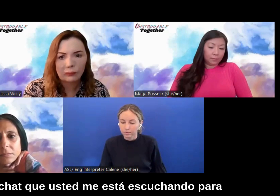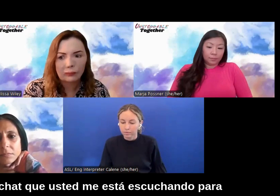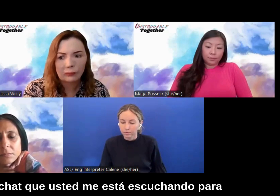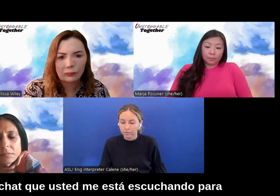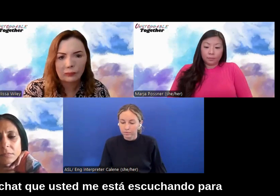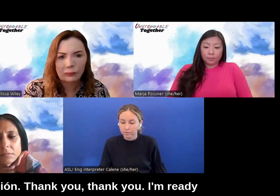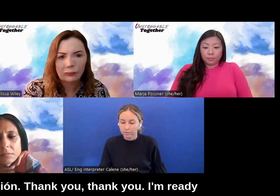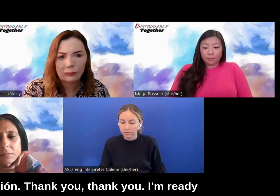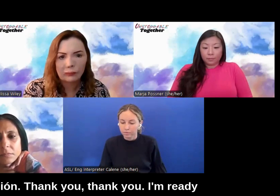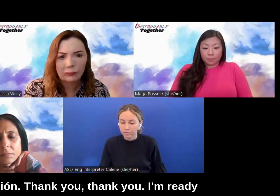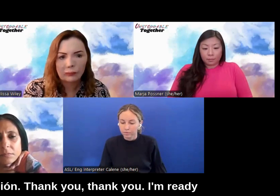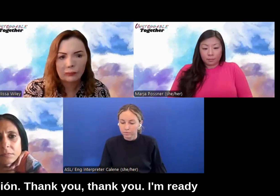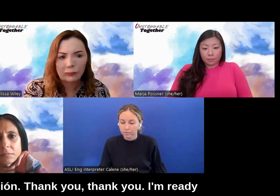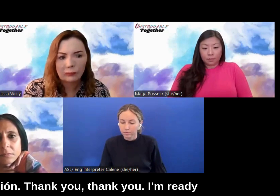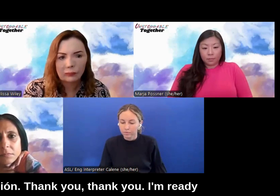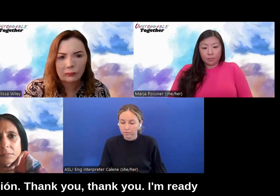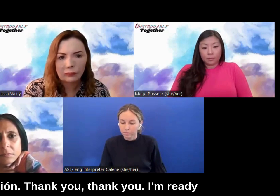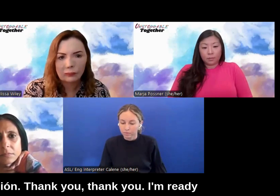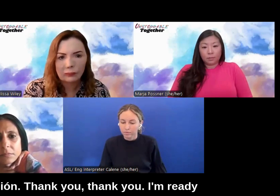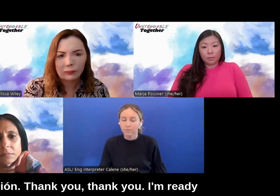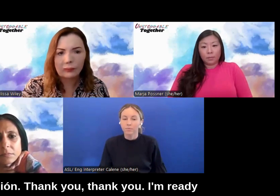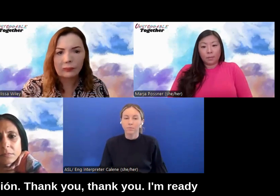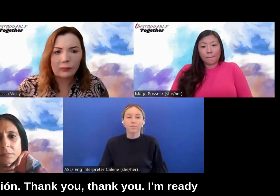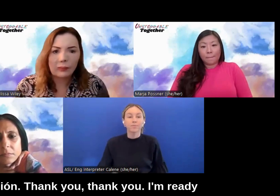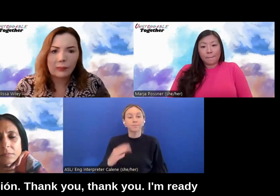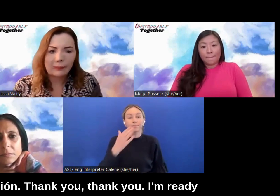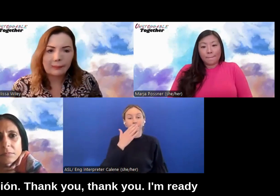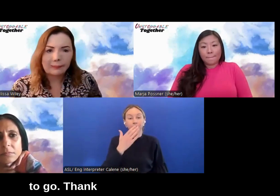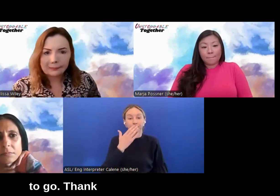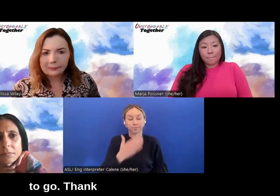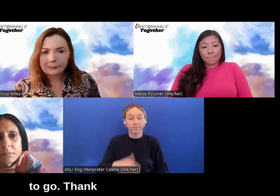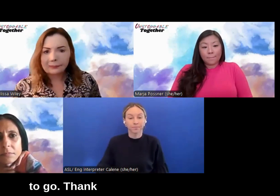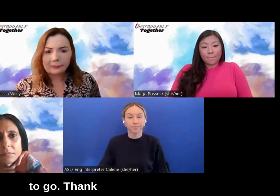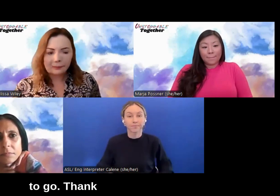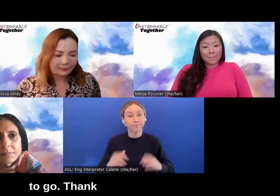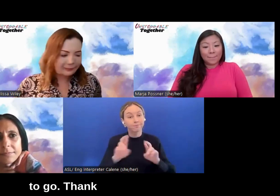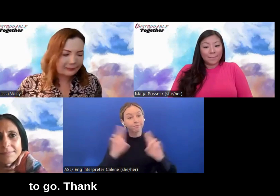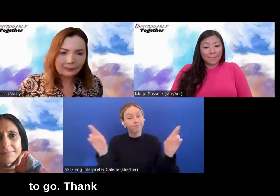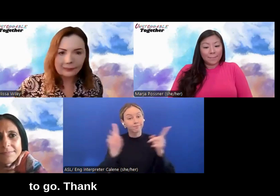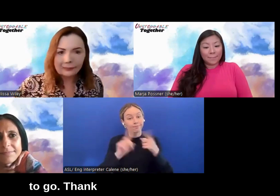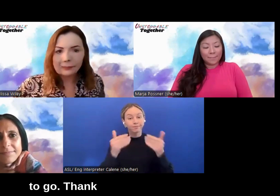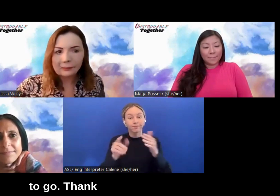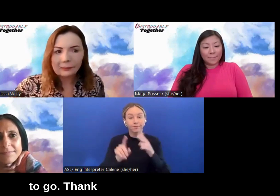escuchando para proseguir con la interpretación. Thank you, thank you. I'm ready to go.